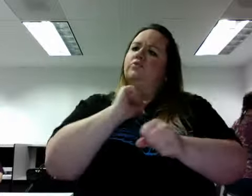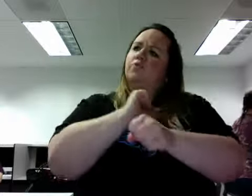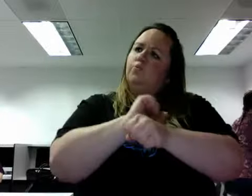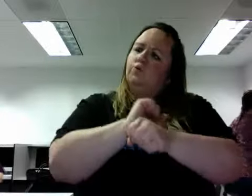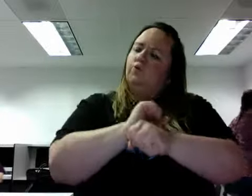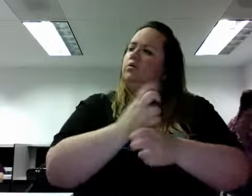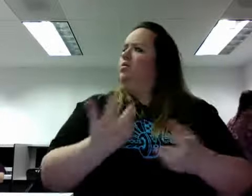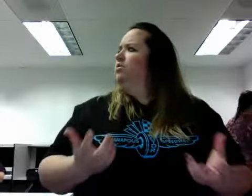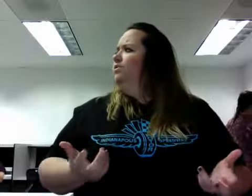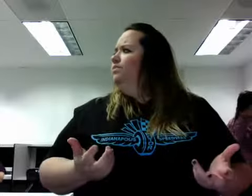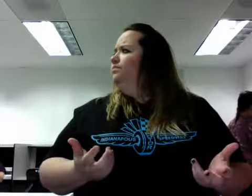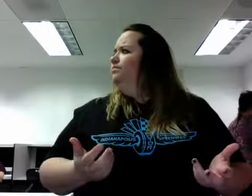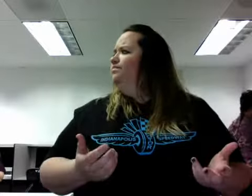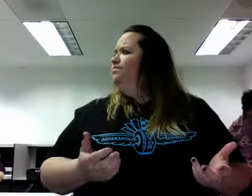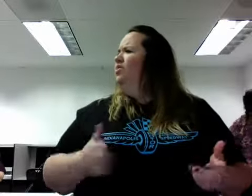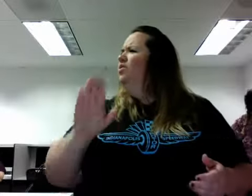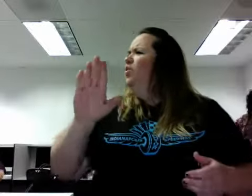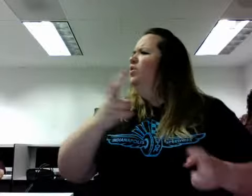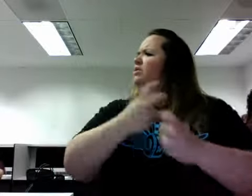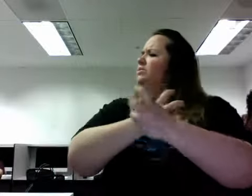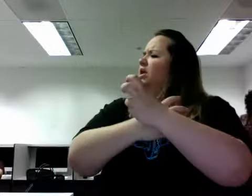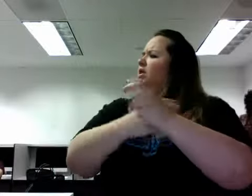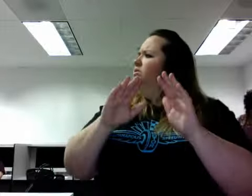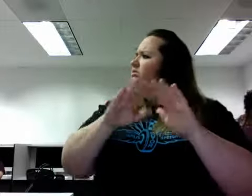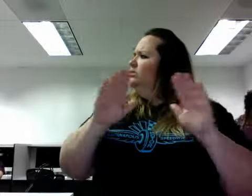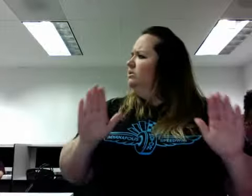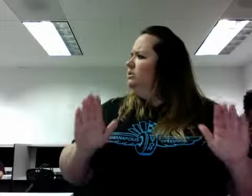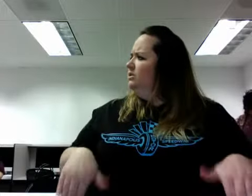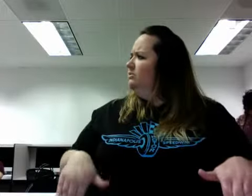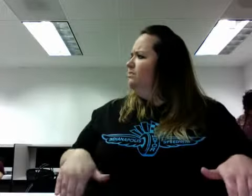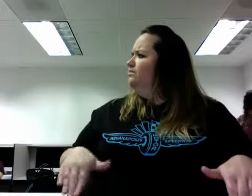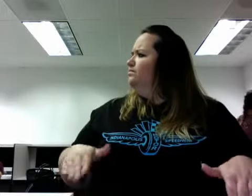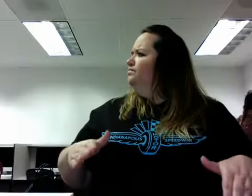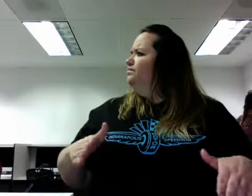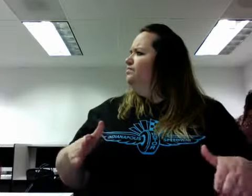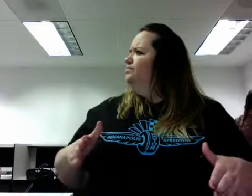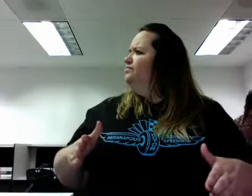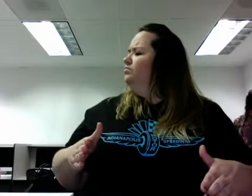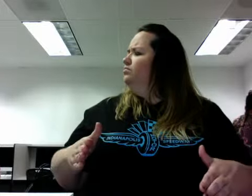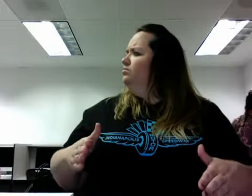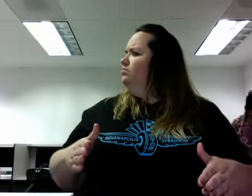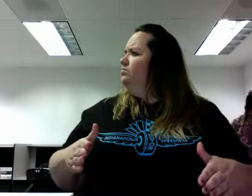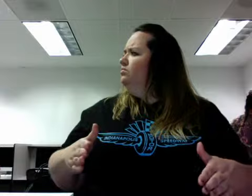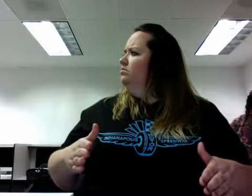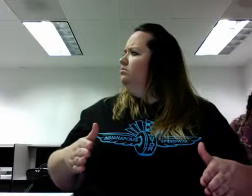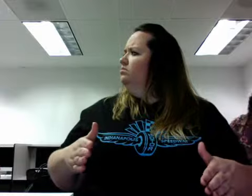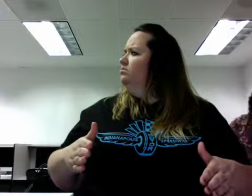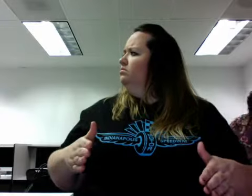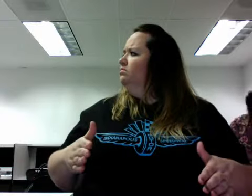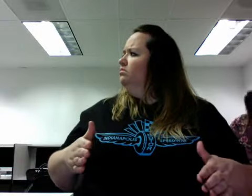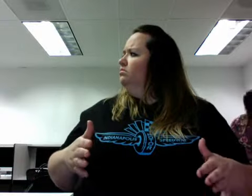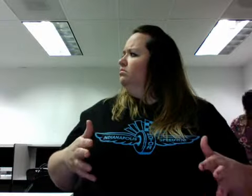make it like put being just started out. Okay, go on. Put